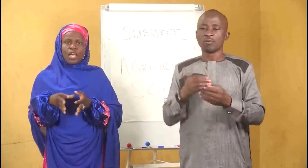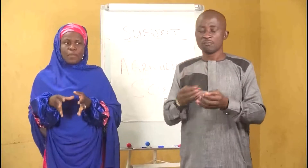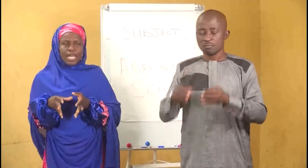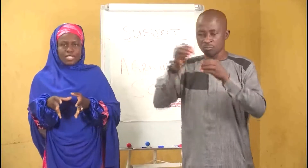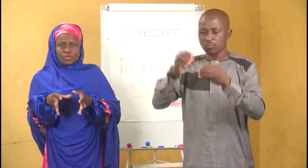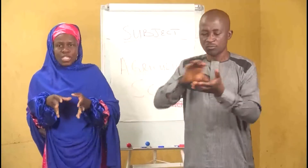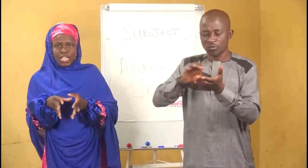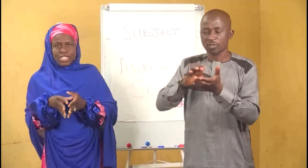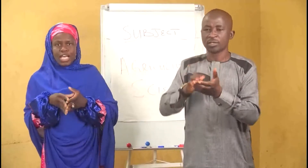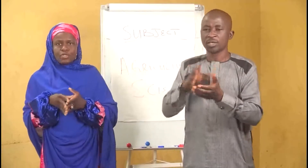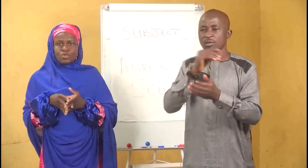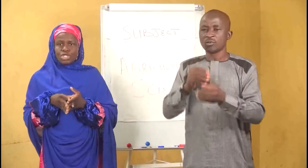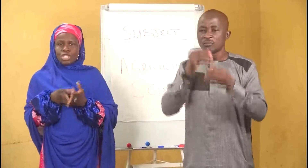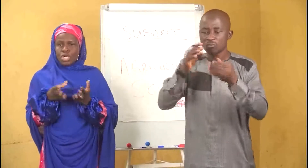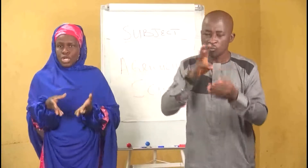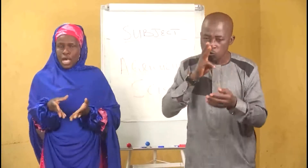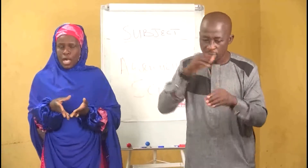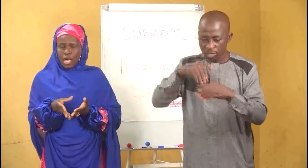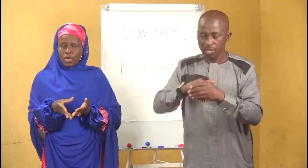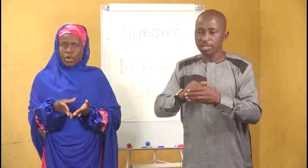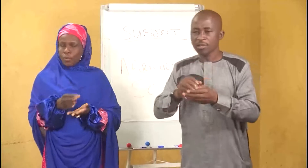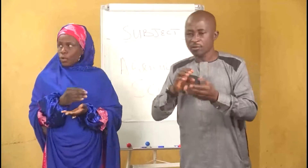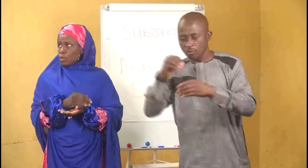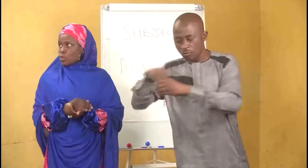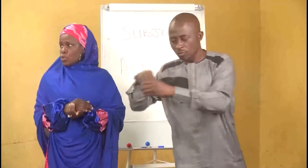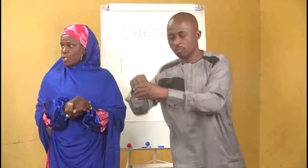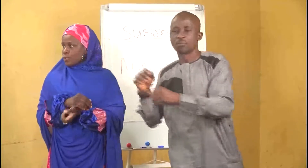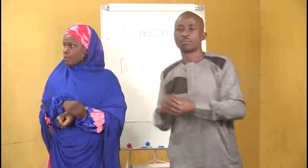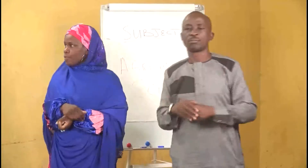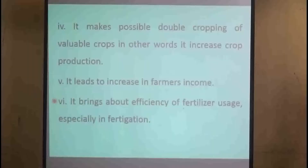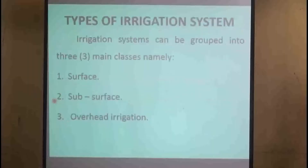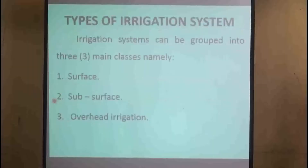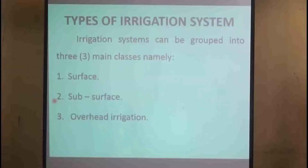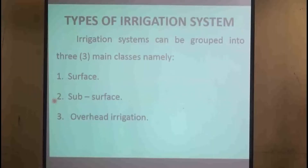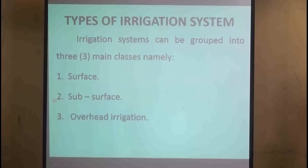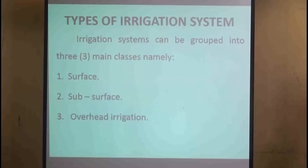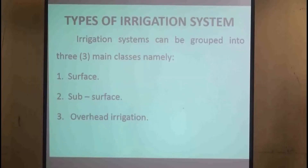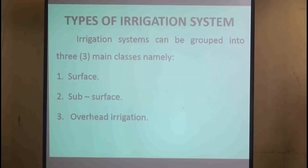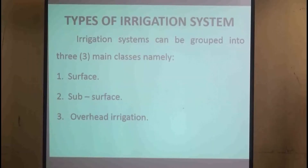also applied your fertilizer into the crop or soil.